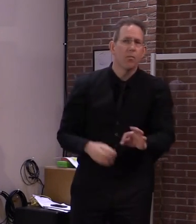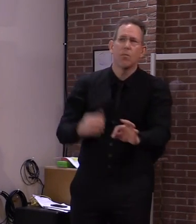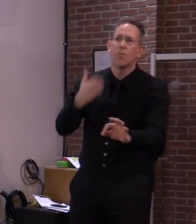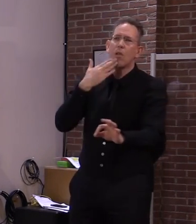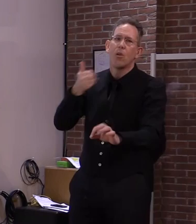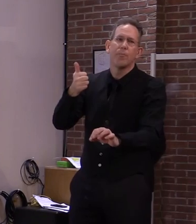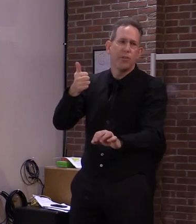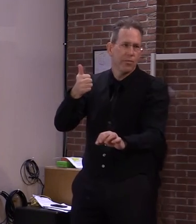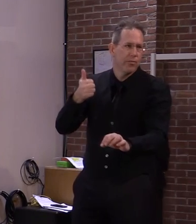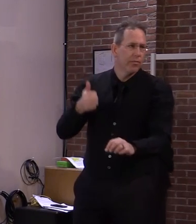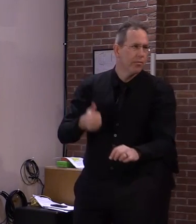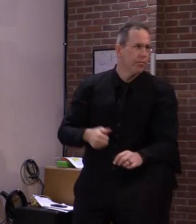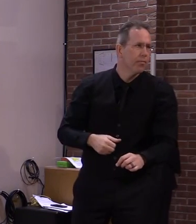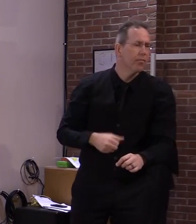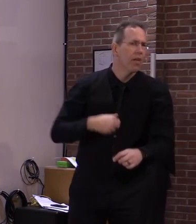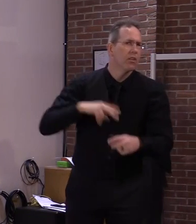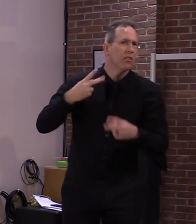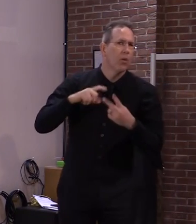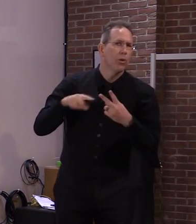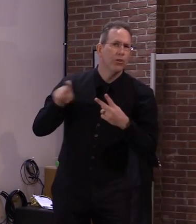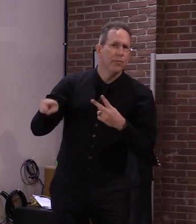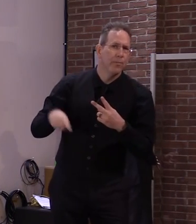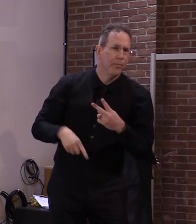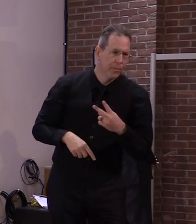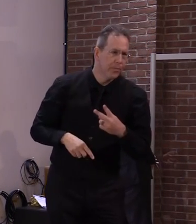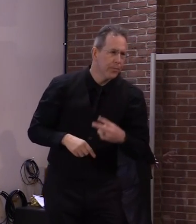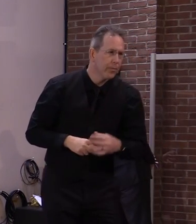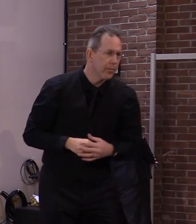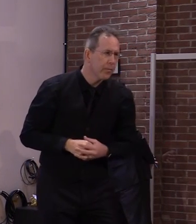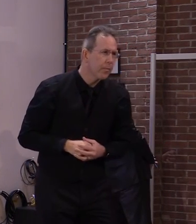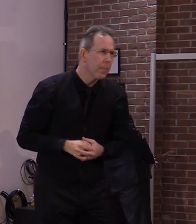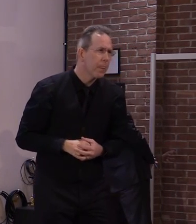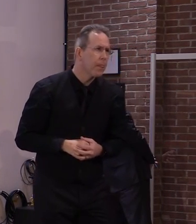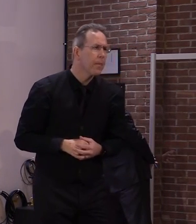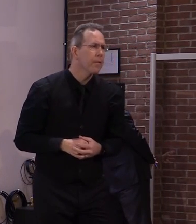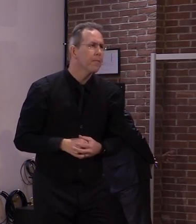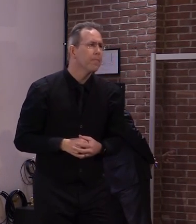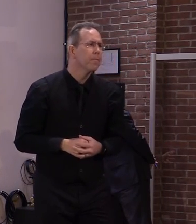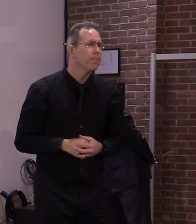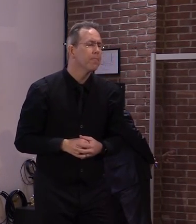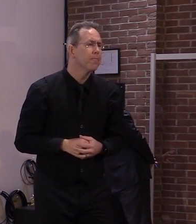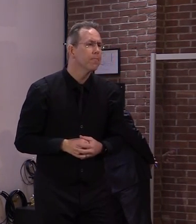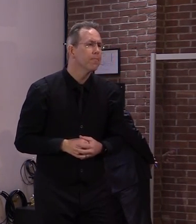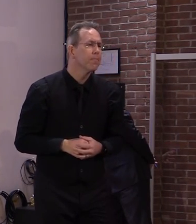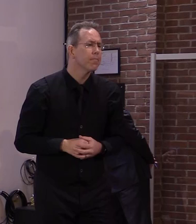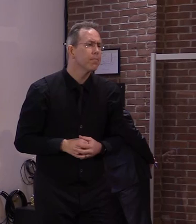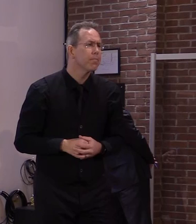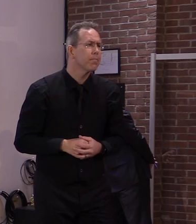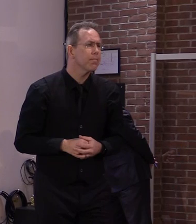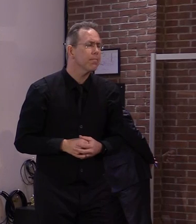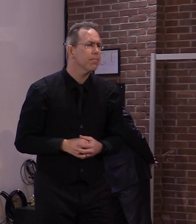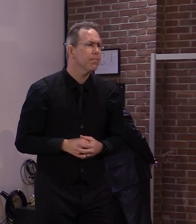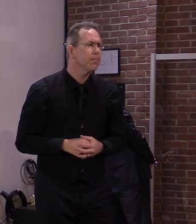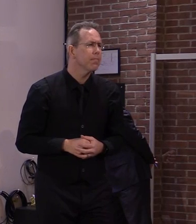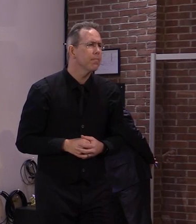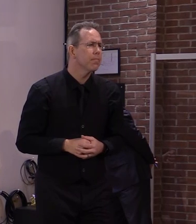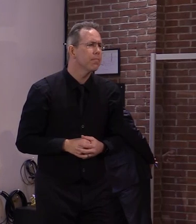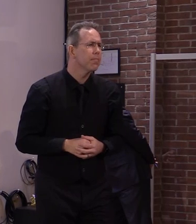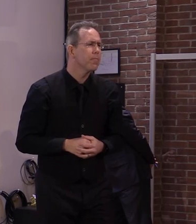second question, people who have in the 75 and over, and more recently the 70 to 74 age band,